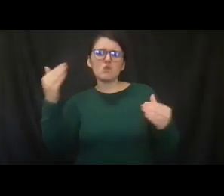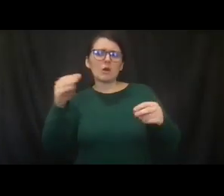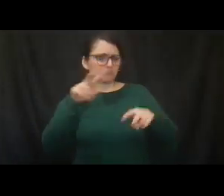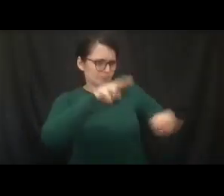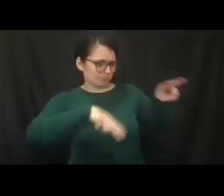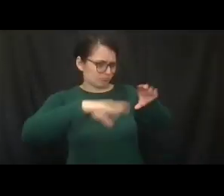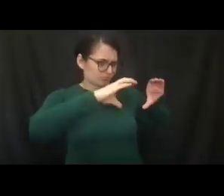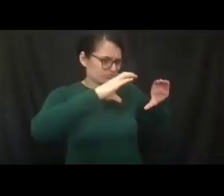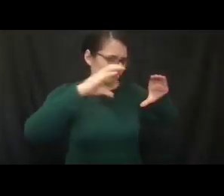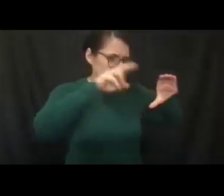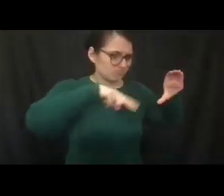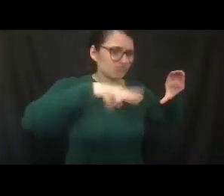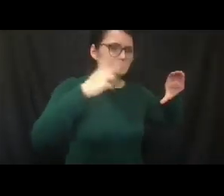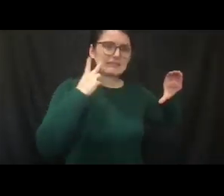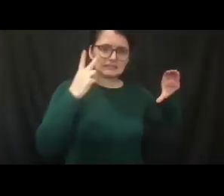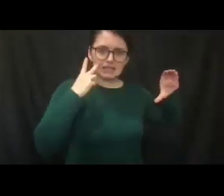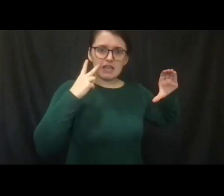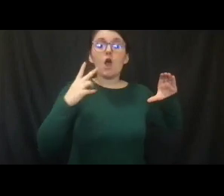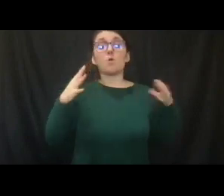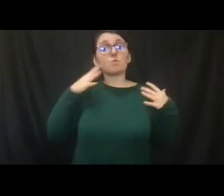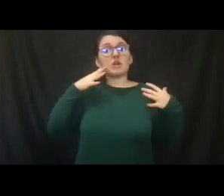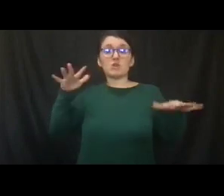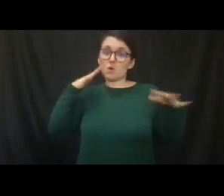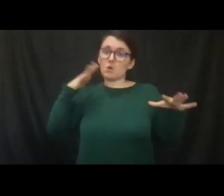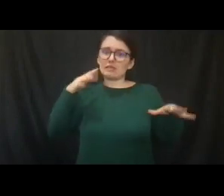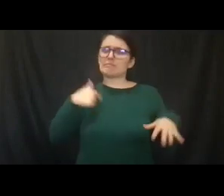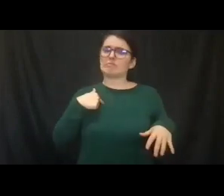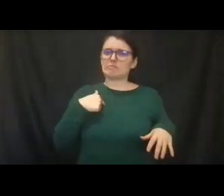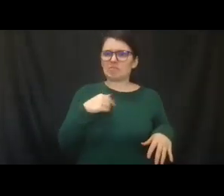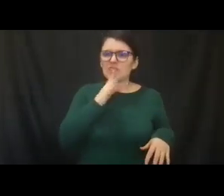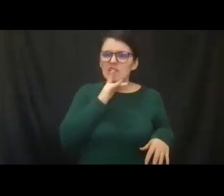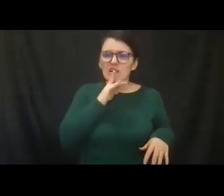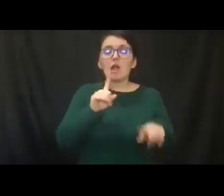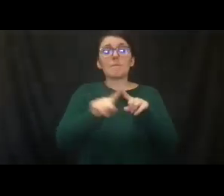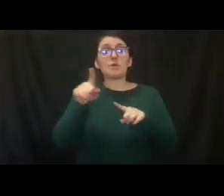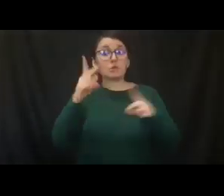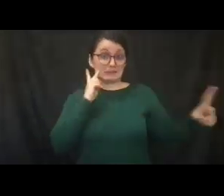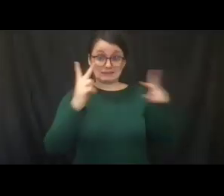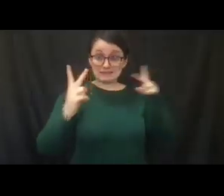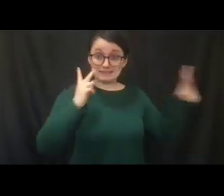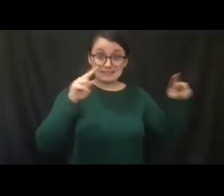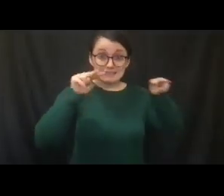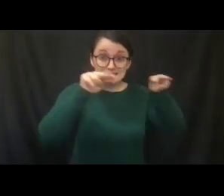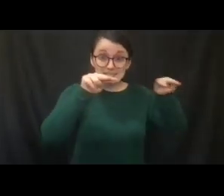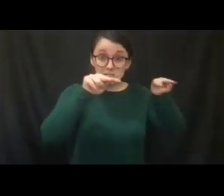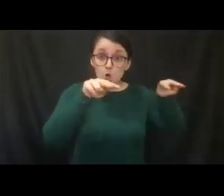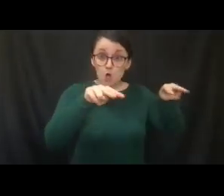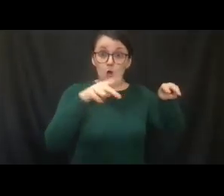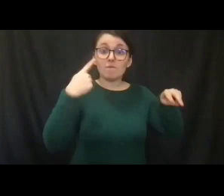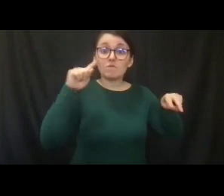it's really noisy over there, I won't be talking, but you'll be able to see what's in there. I want you to look